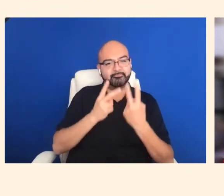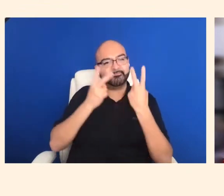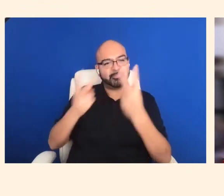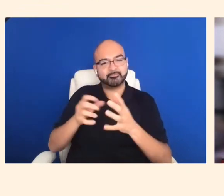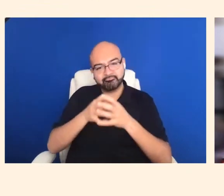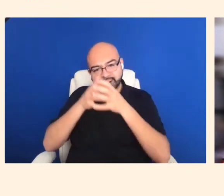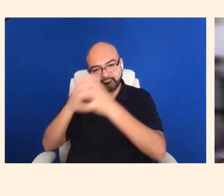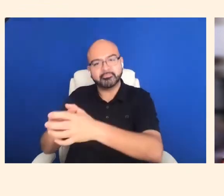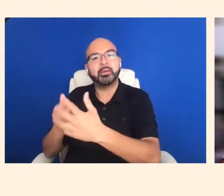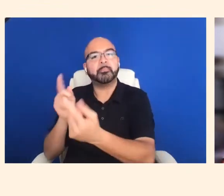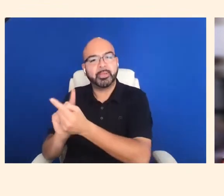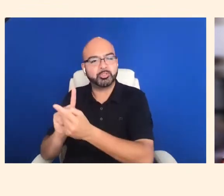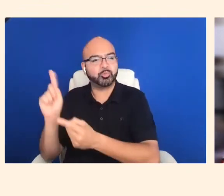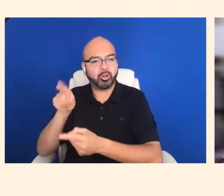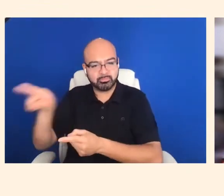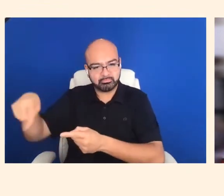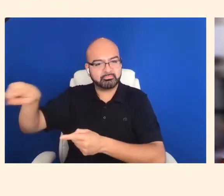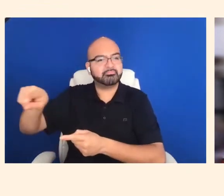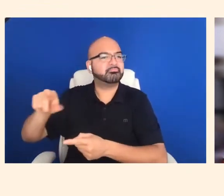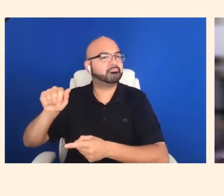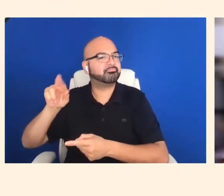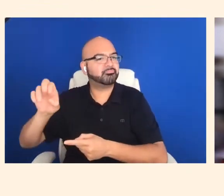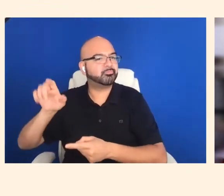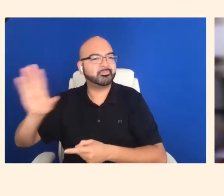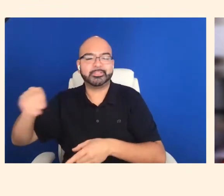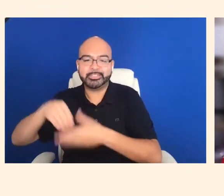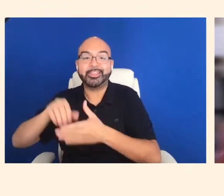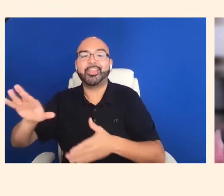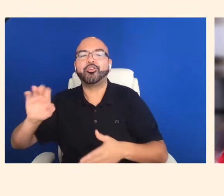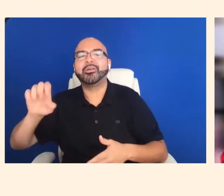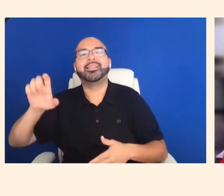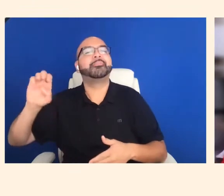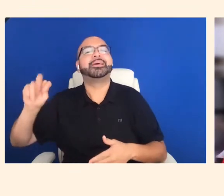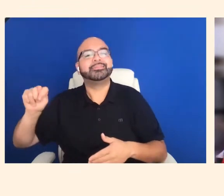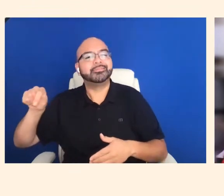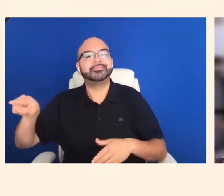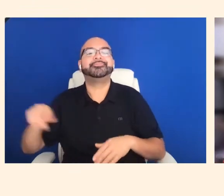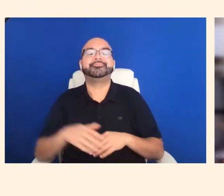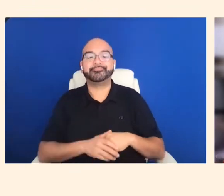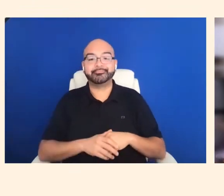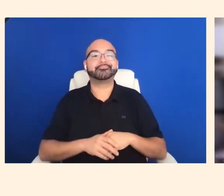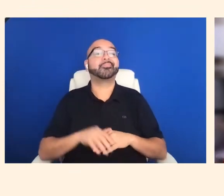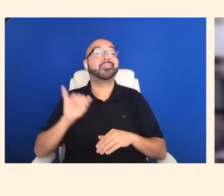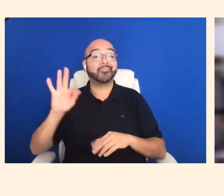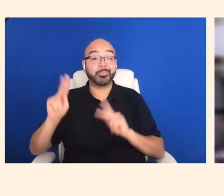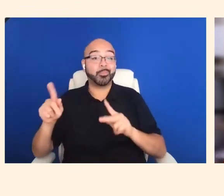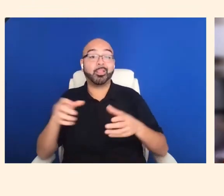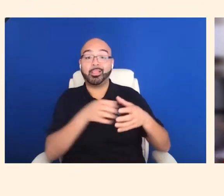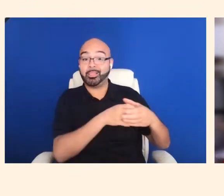At the end of the day, a person will not be comfortable in a space that they're not familiar with.